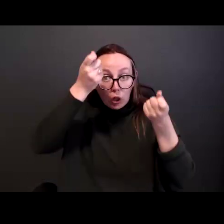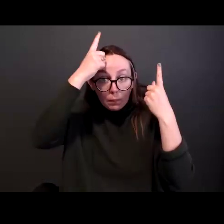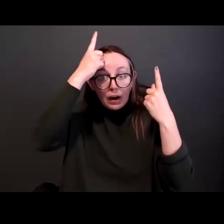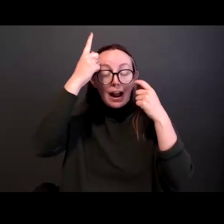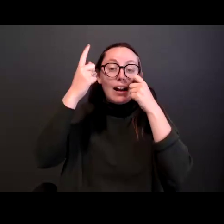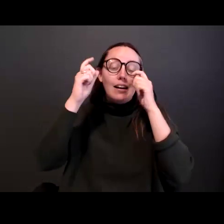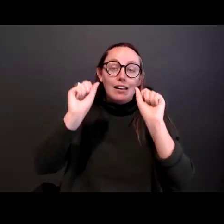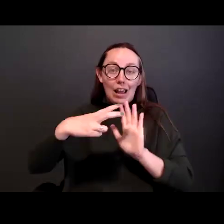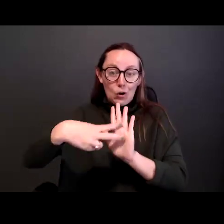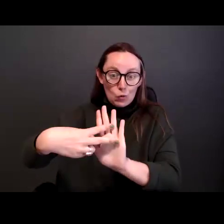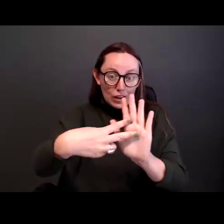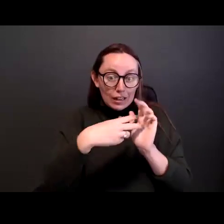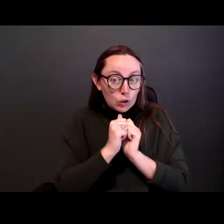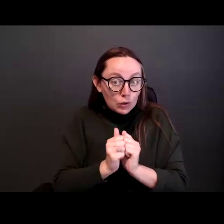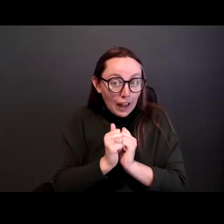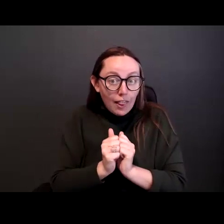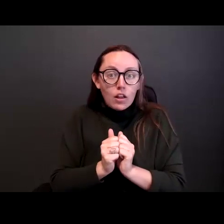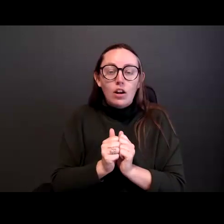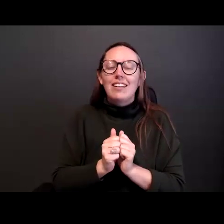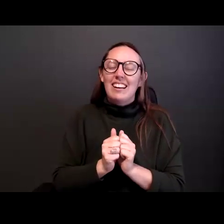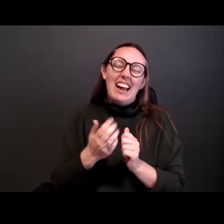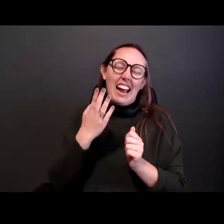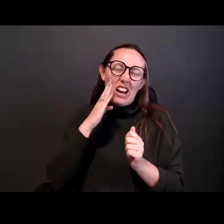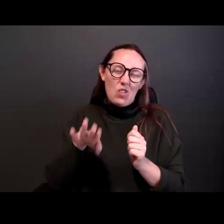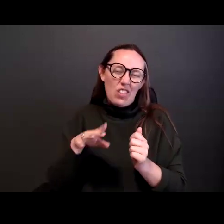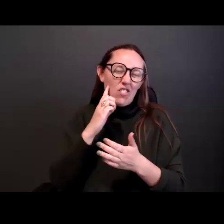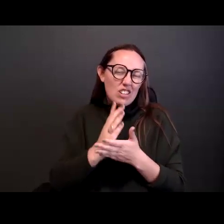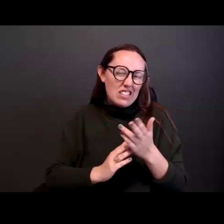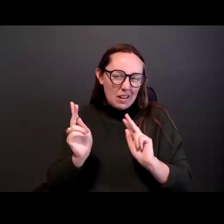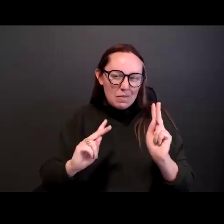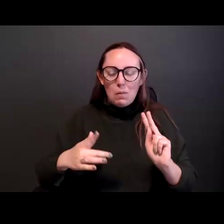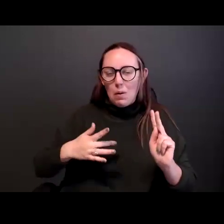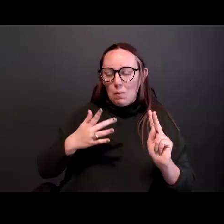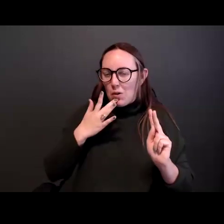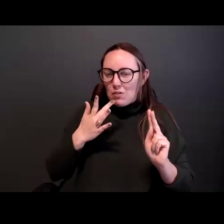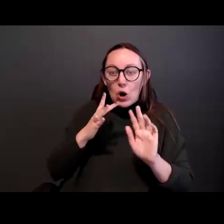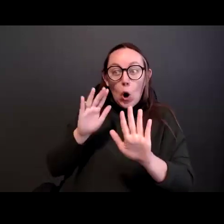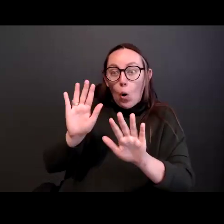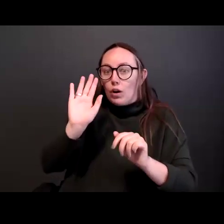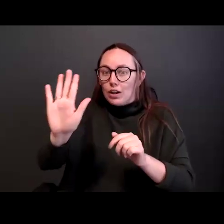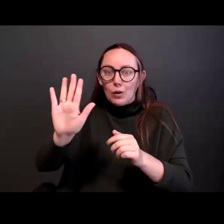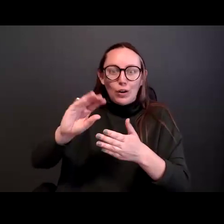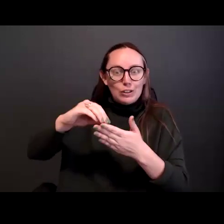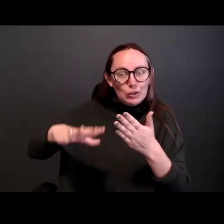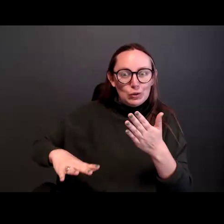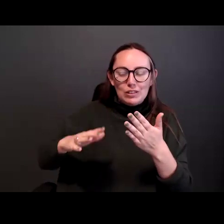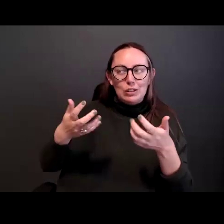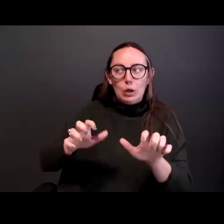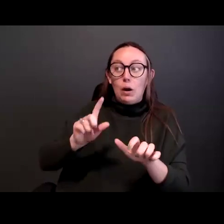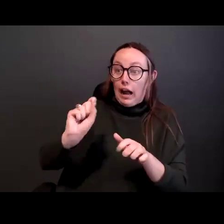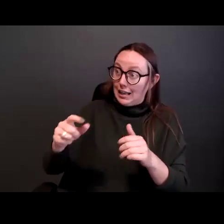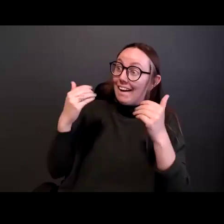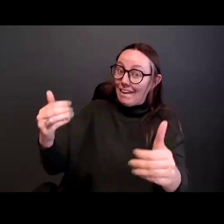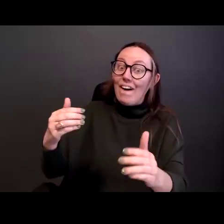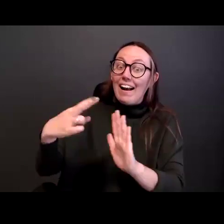to put their students in a position where they have to read aloud because some students are not at a level of reading fluency that